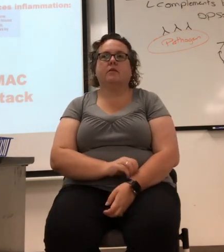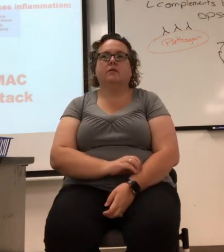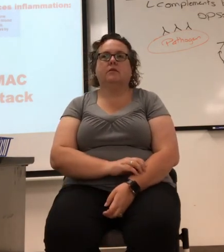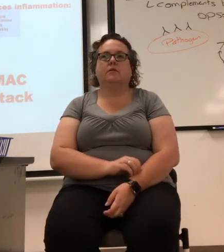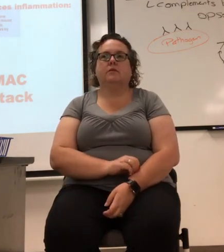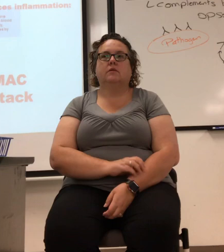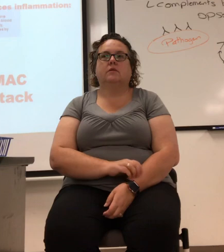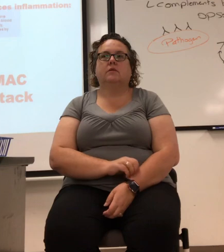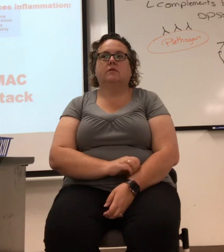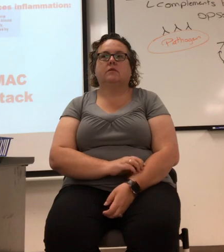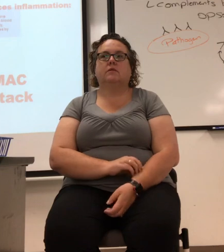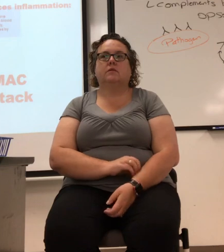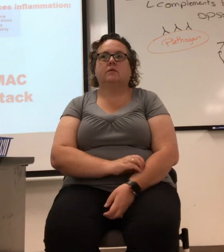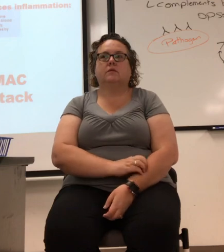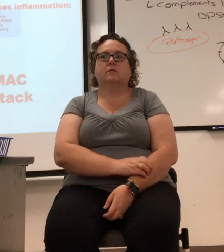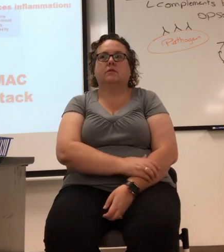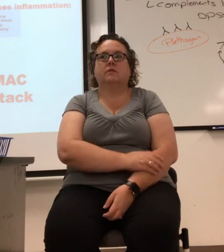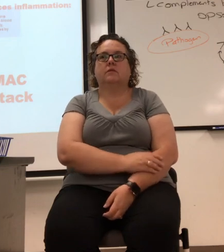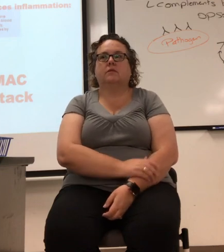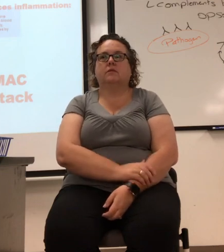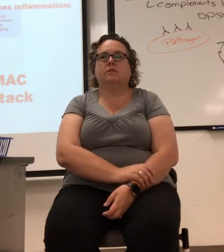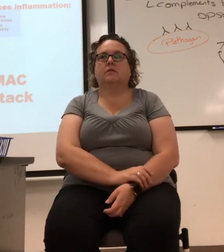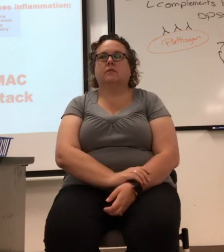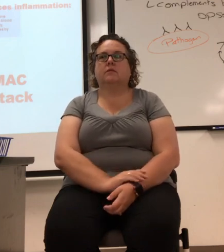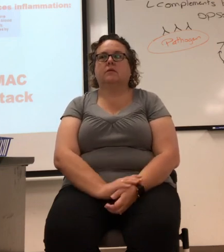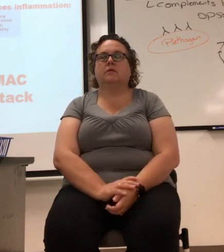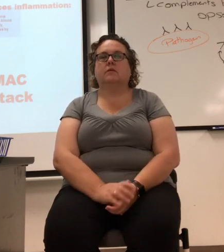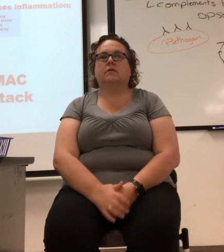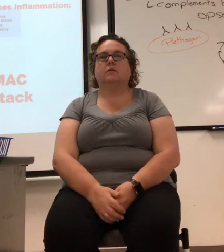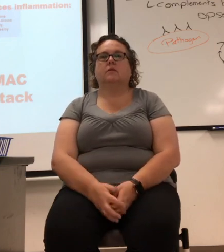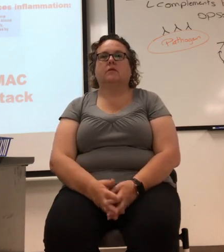bumps into complement.